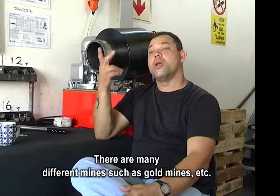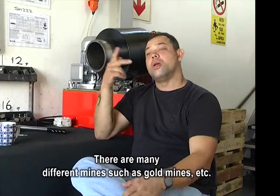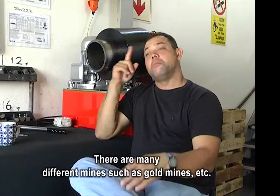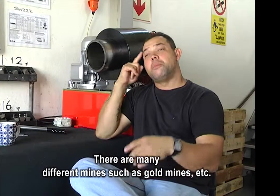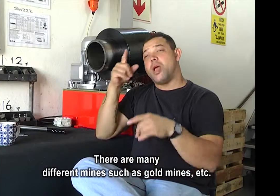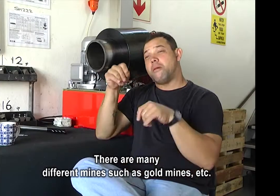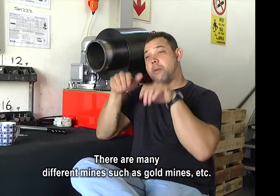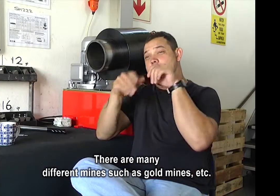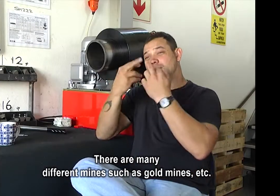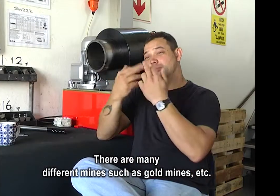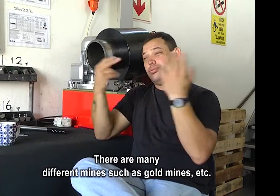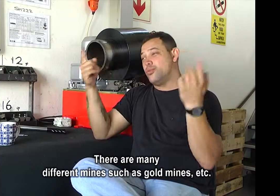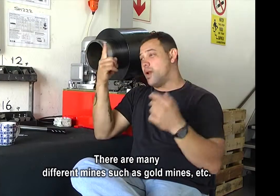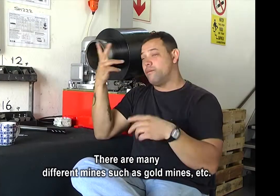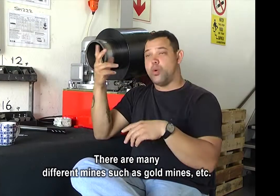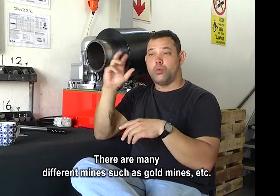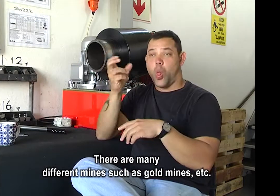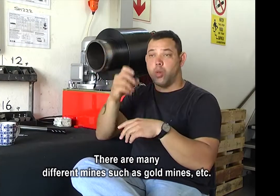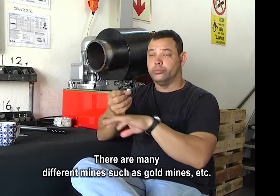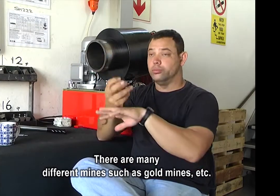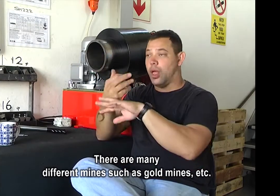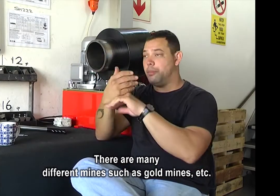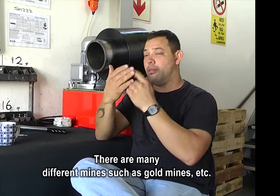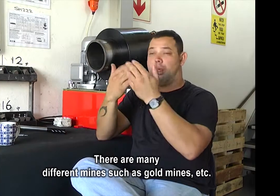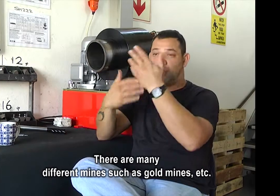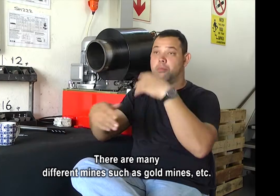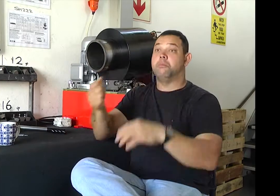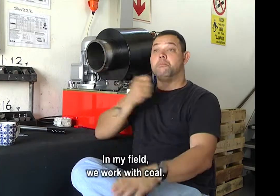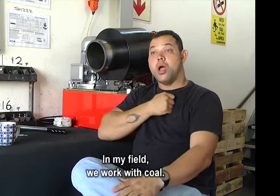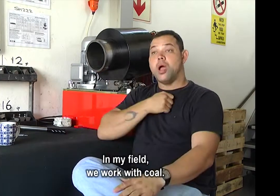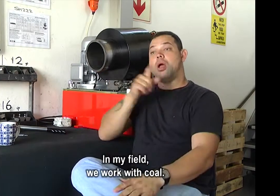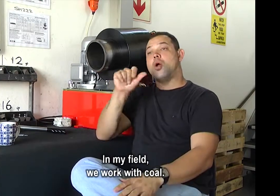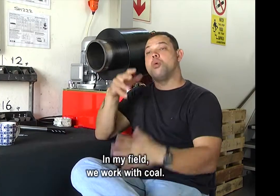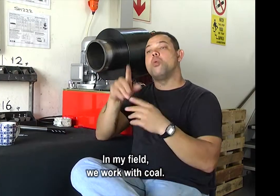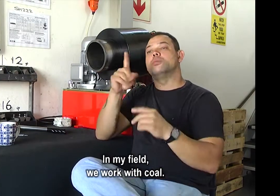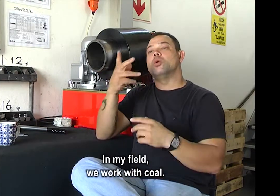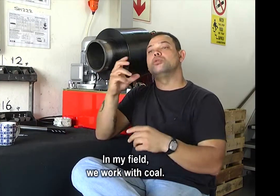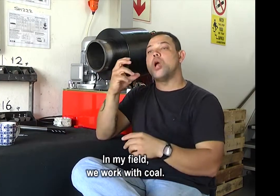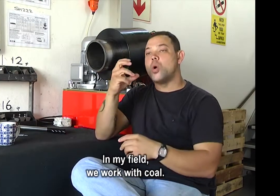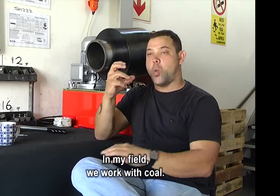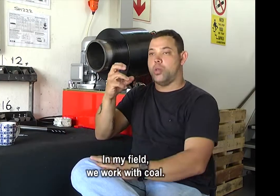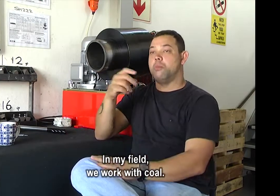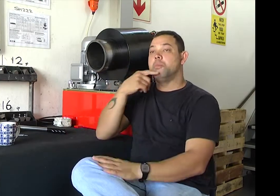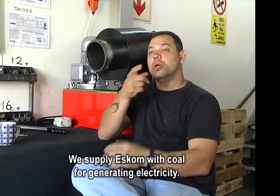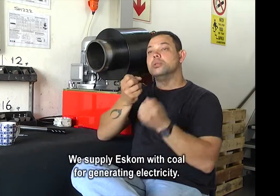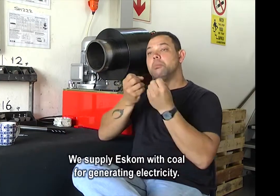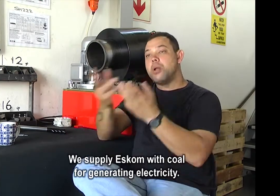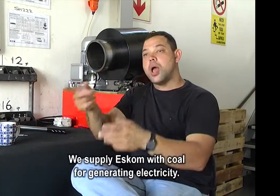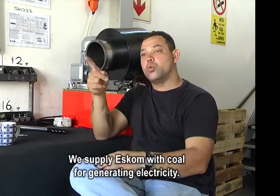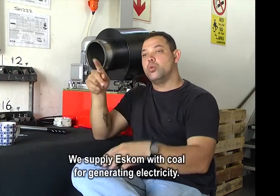There are many different mines, such as gold mines, etc. In my field, we work with coal. We supply